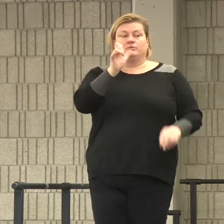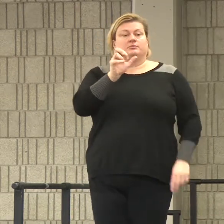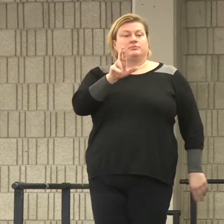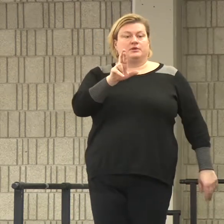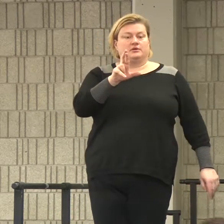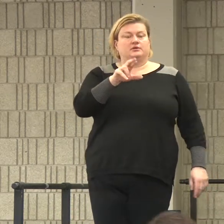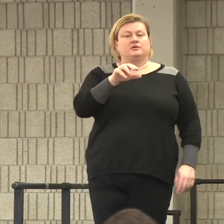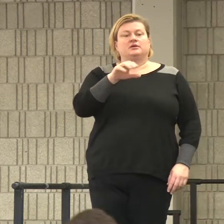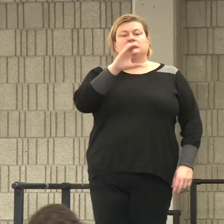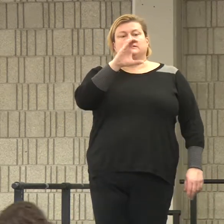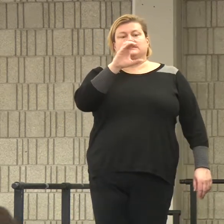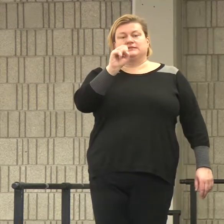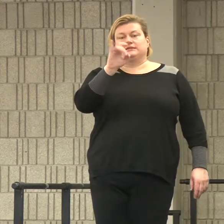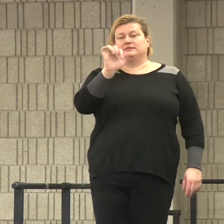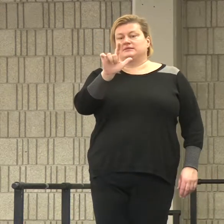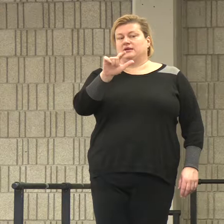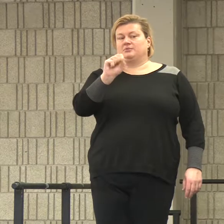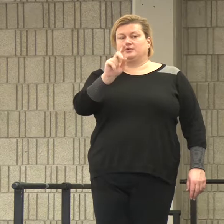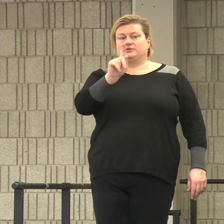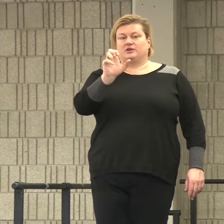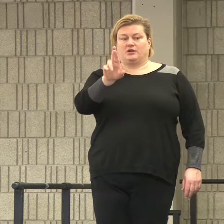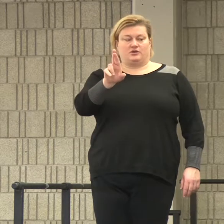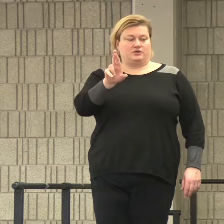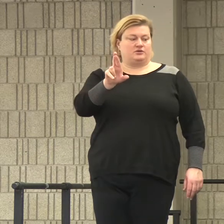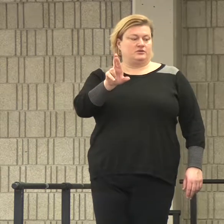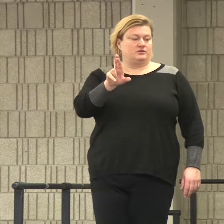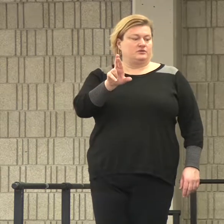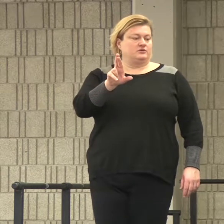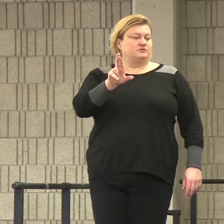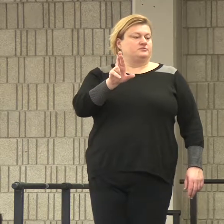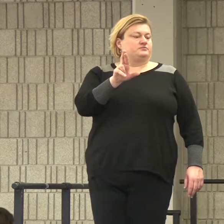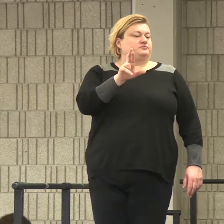C. Samuel Sutter, who will bring greetings from the city